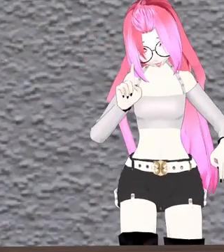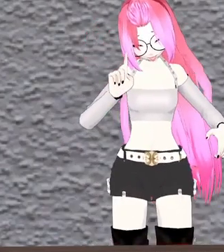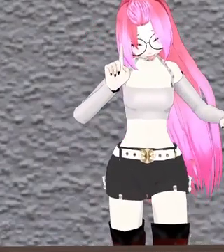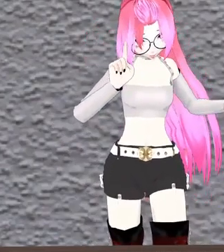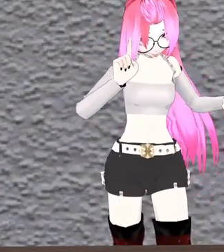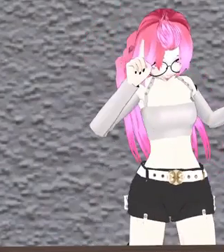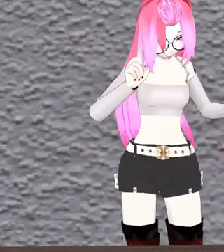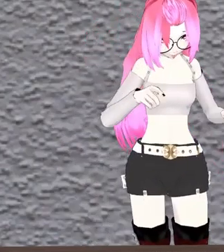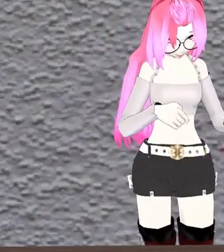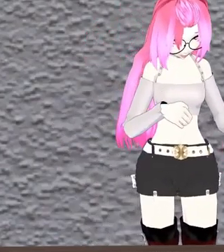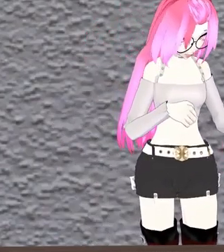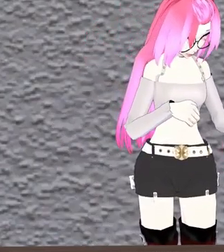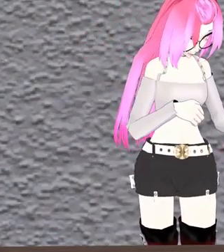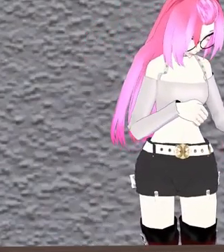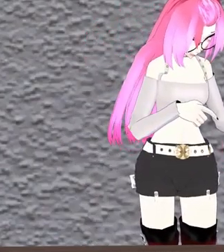my fan because it's really hot.